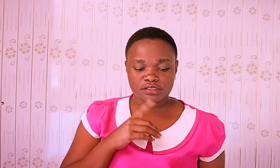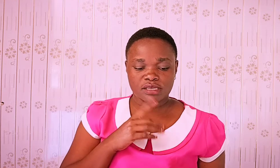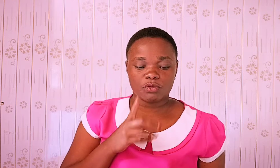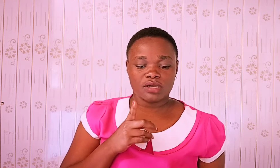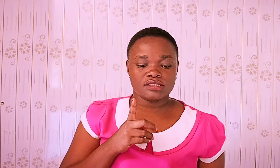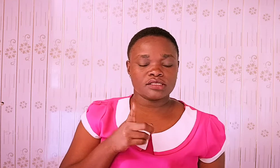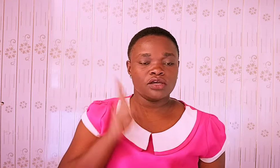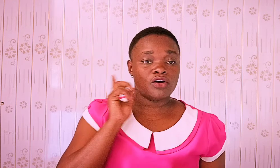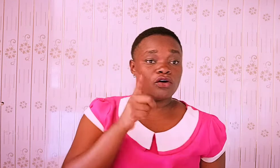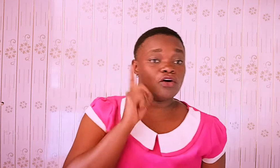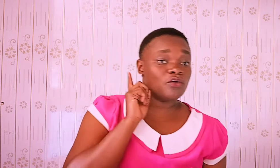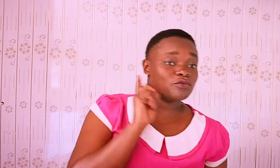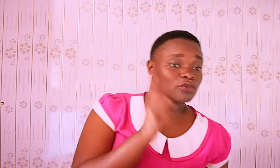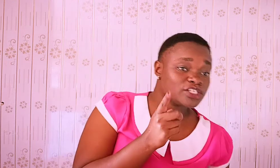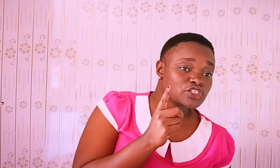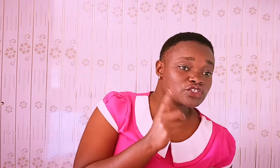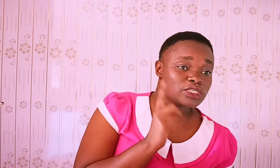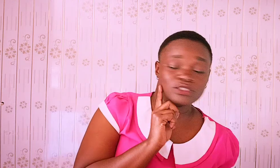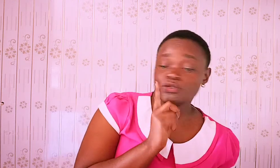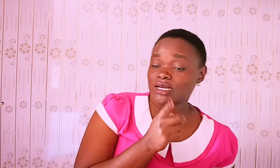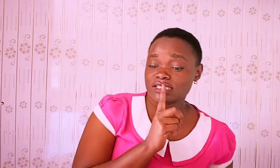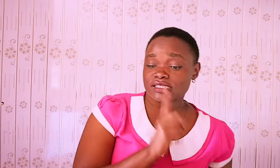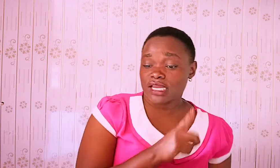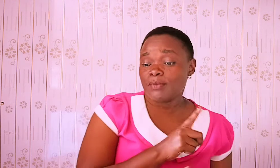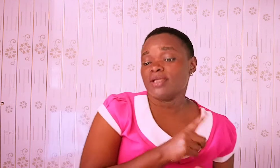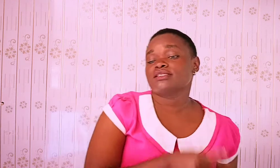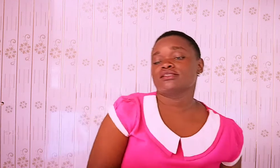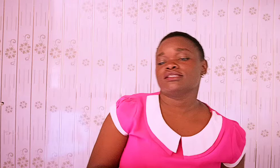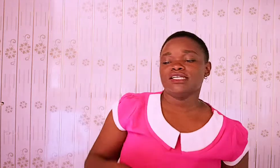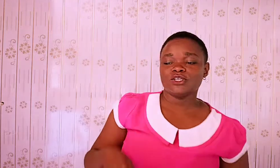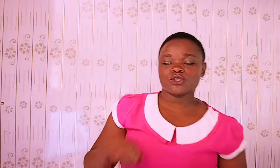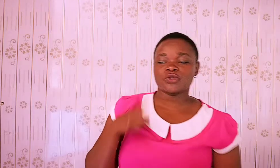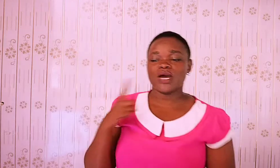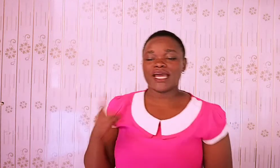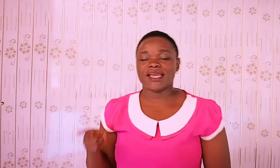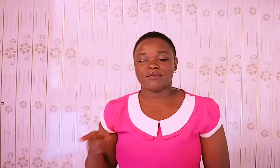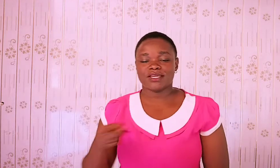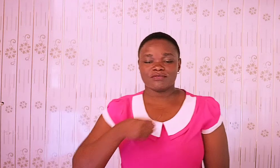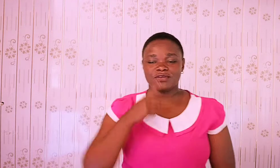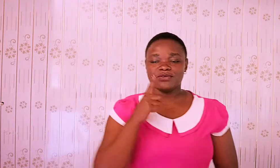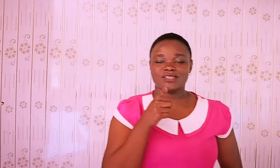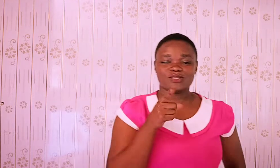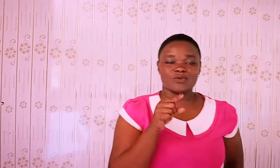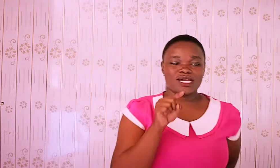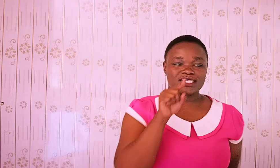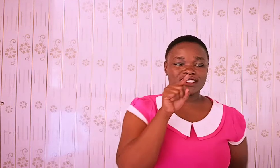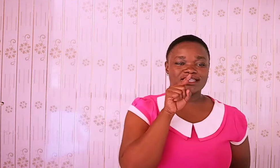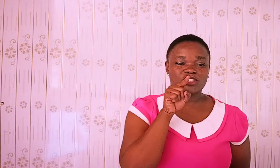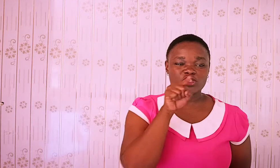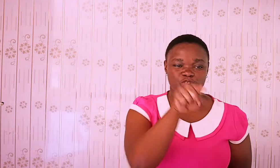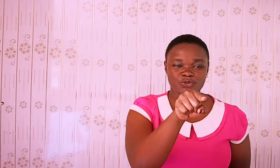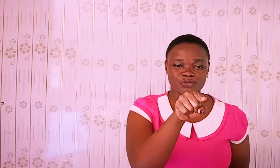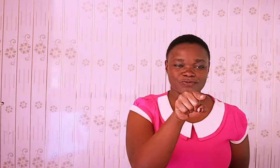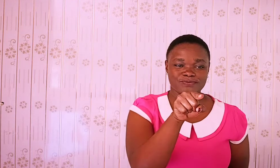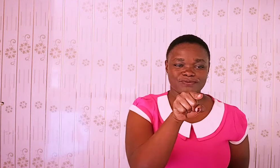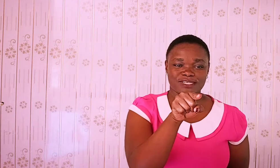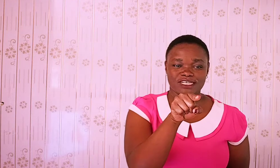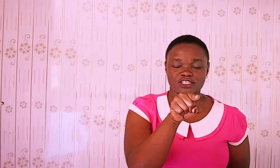some words of which you will do an assignment. So I am giving you this word. You, right to